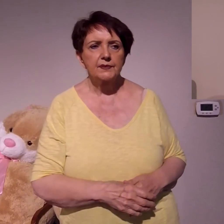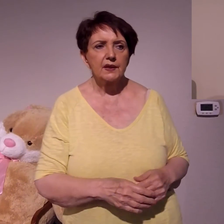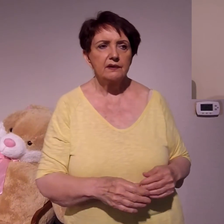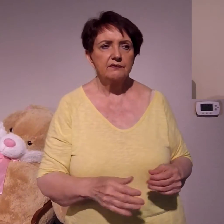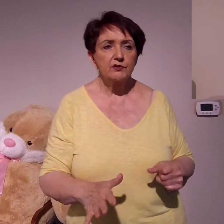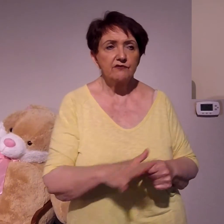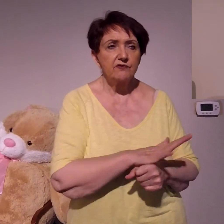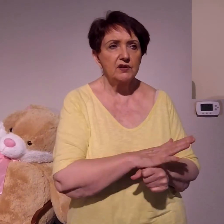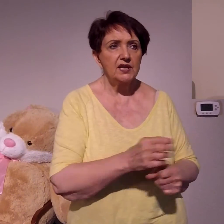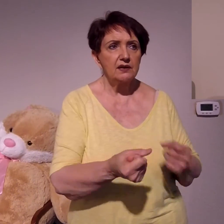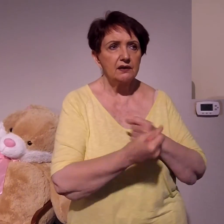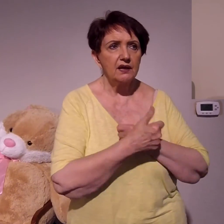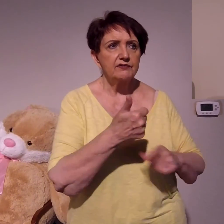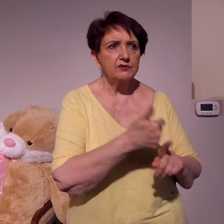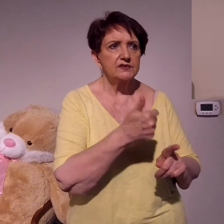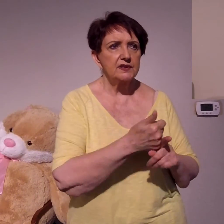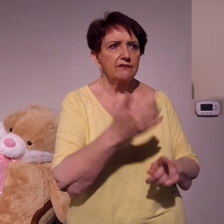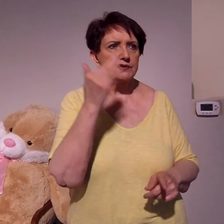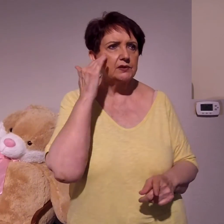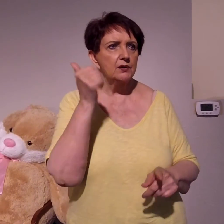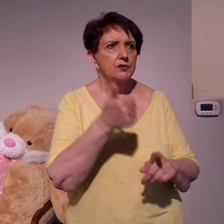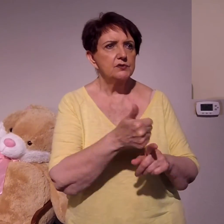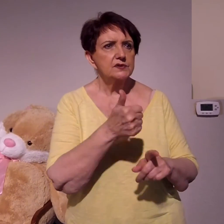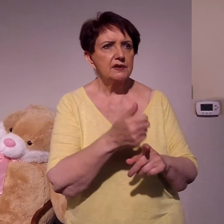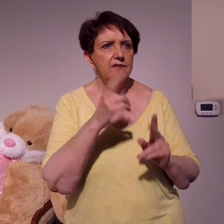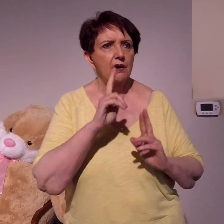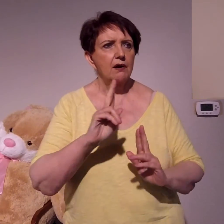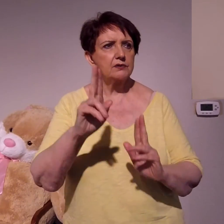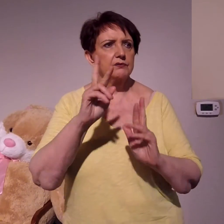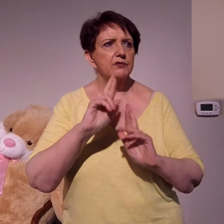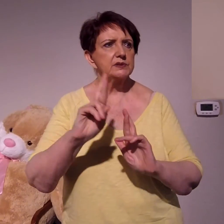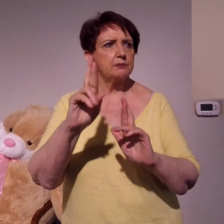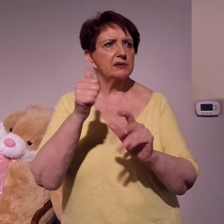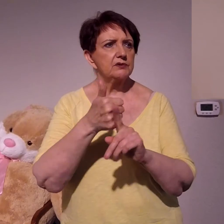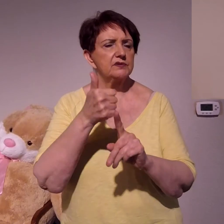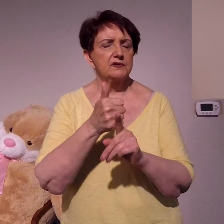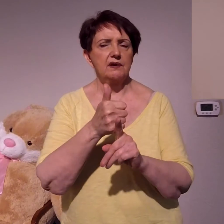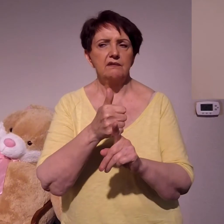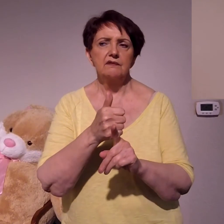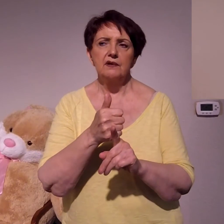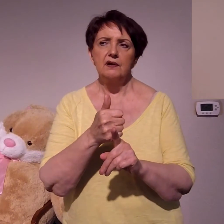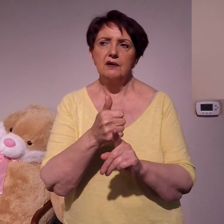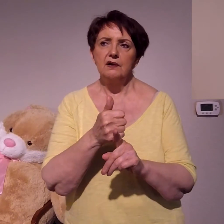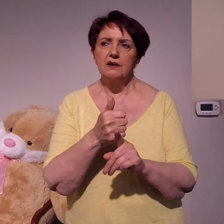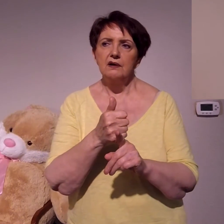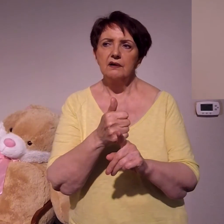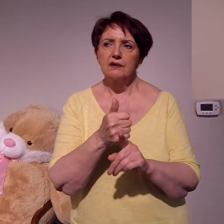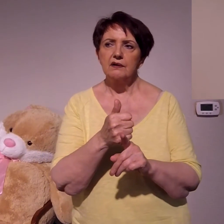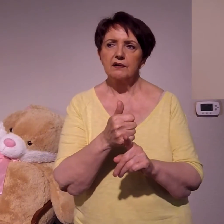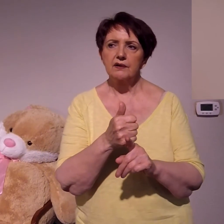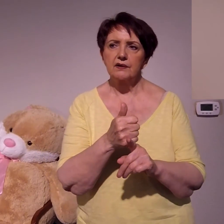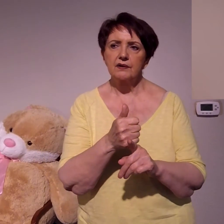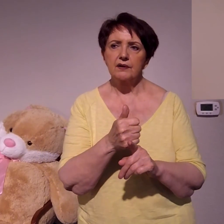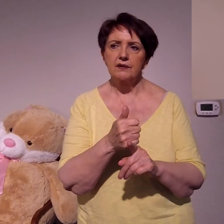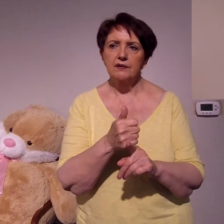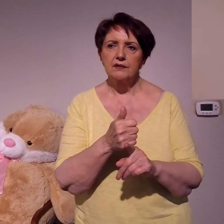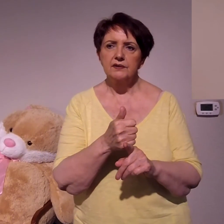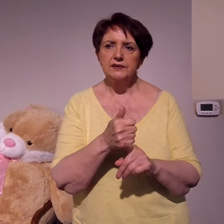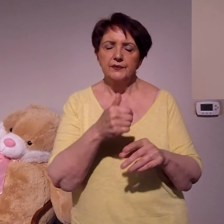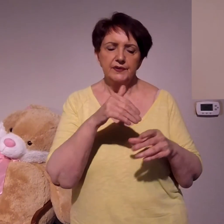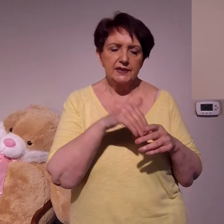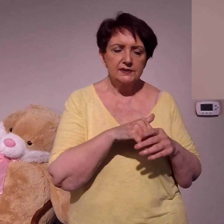with myself. Yeah, and I would absolutely echo that. I had come to the point where I just decided, the rest of my life